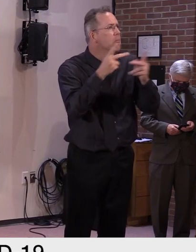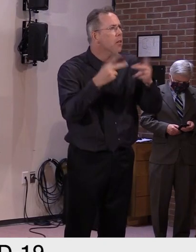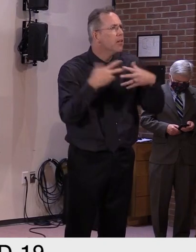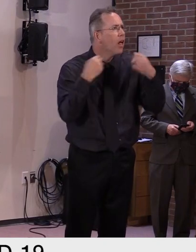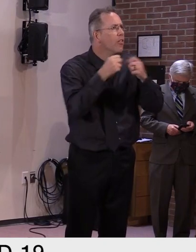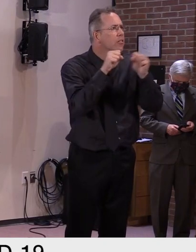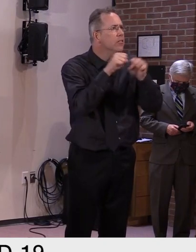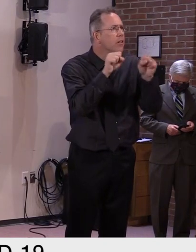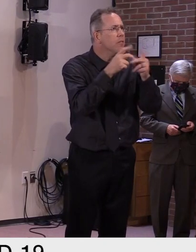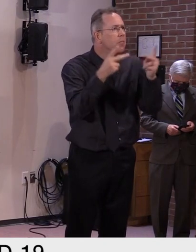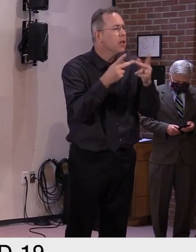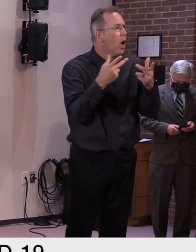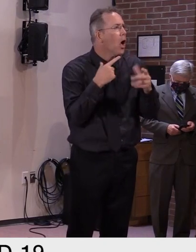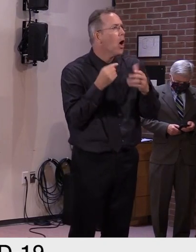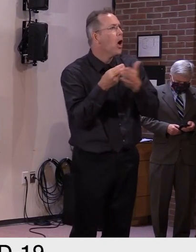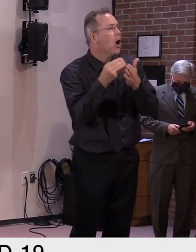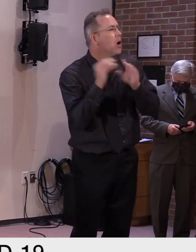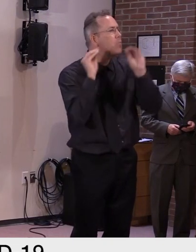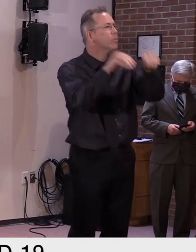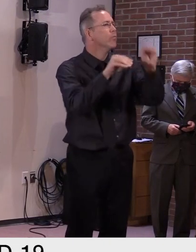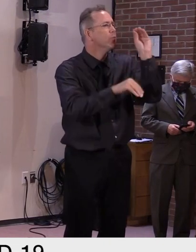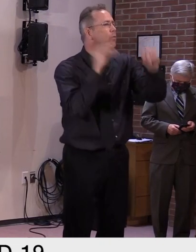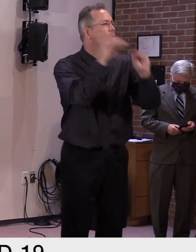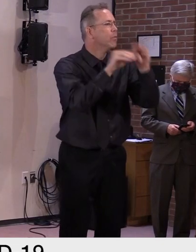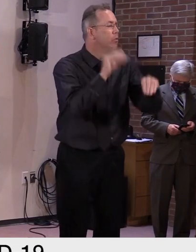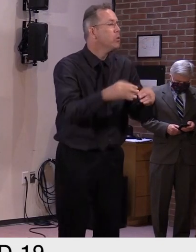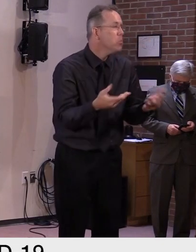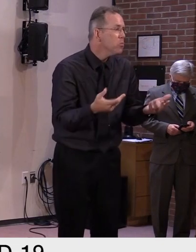workforce as we come out of this in recovery.